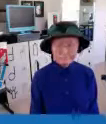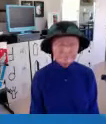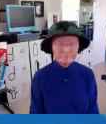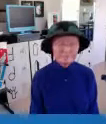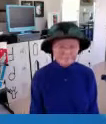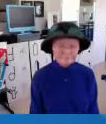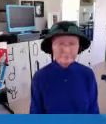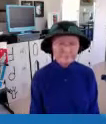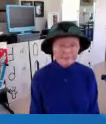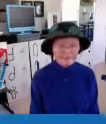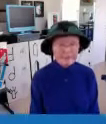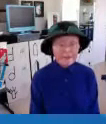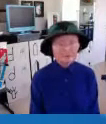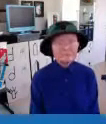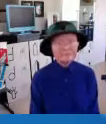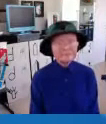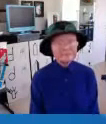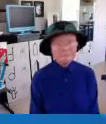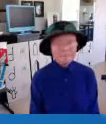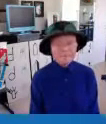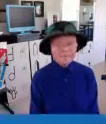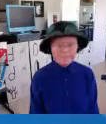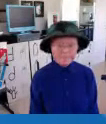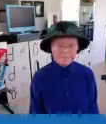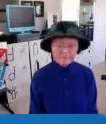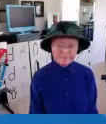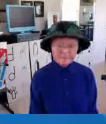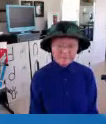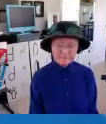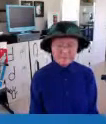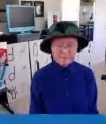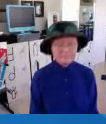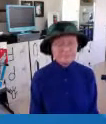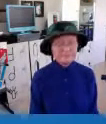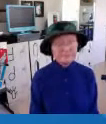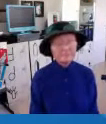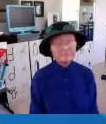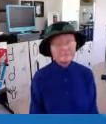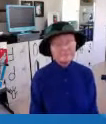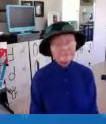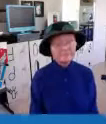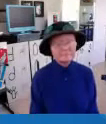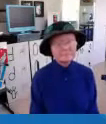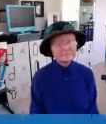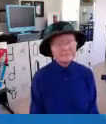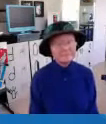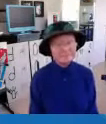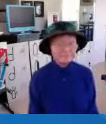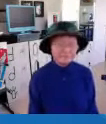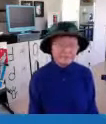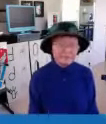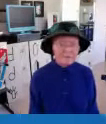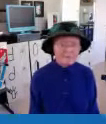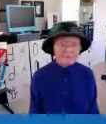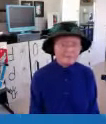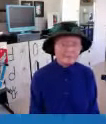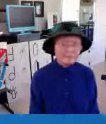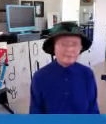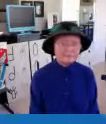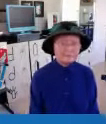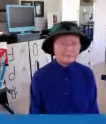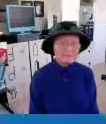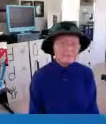languages. We're also doing some collaborations, and I'll show you one. If I can get this out of the way.